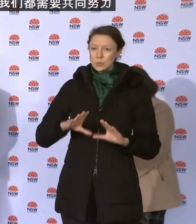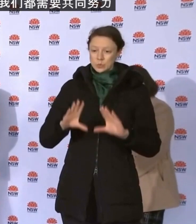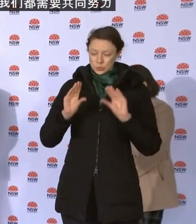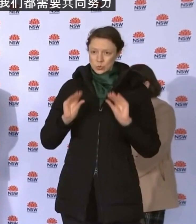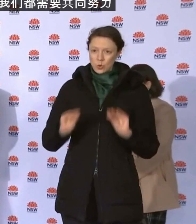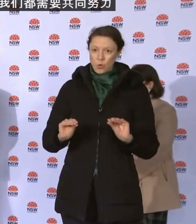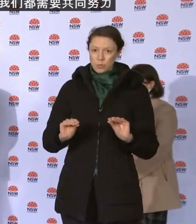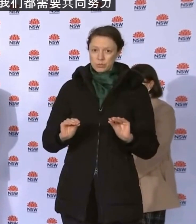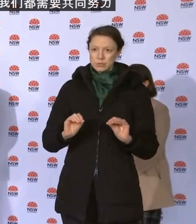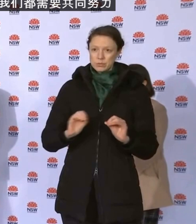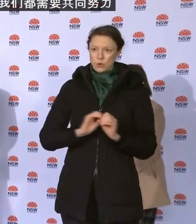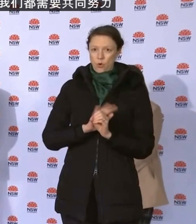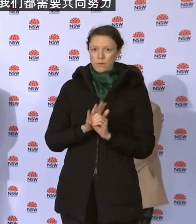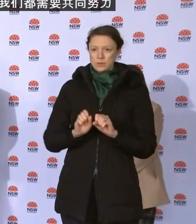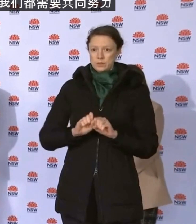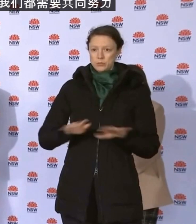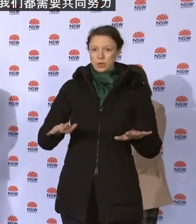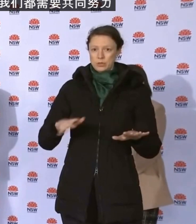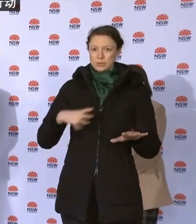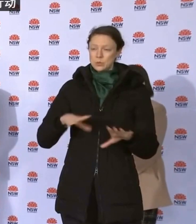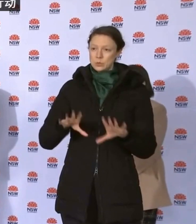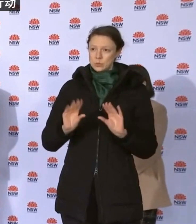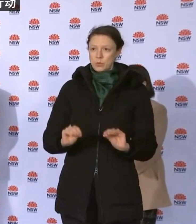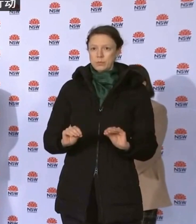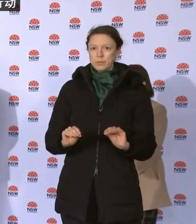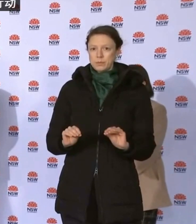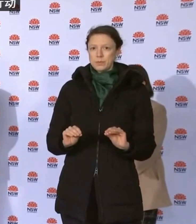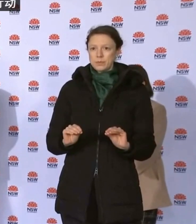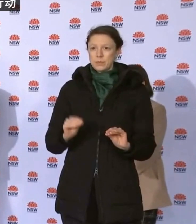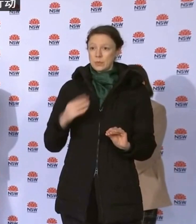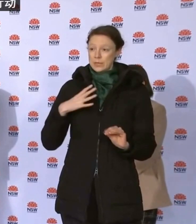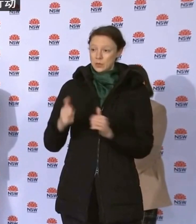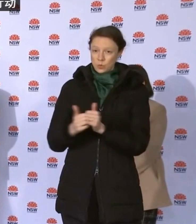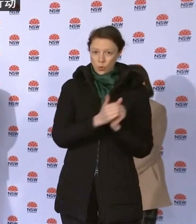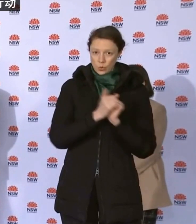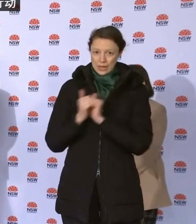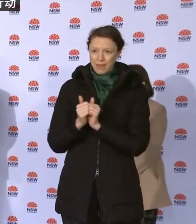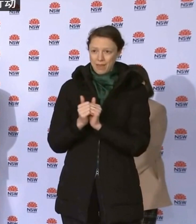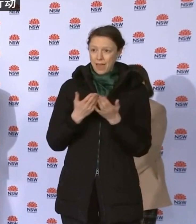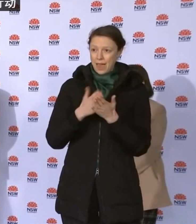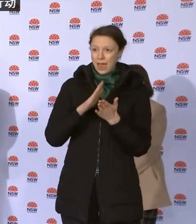we all need to work together. We need to limit our movements.